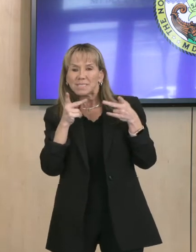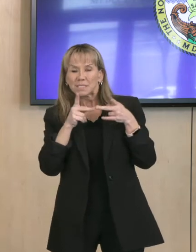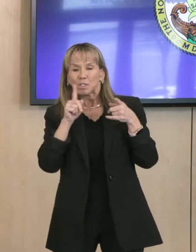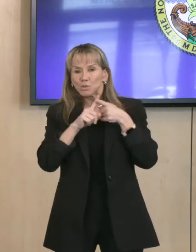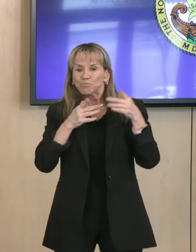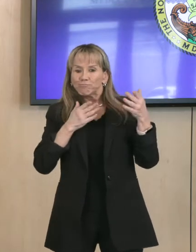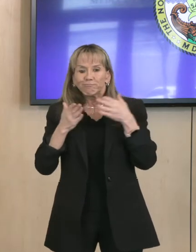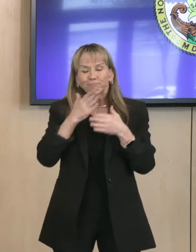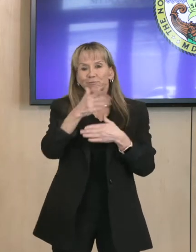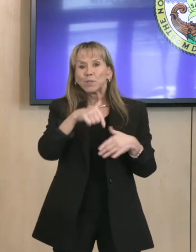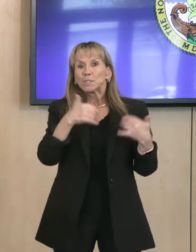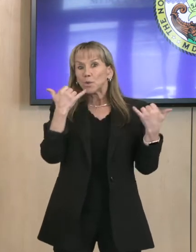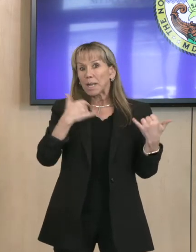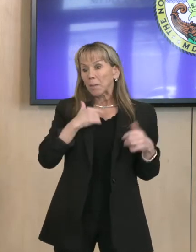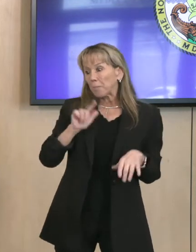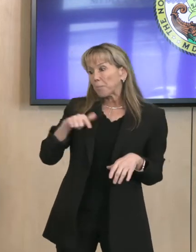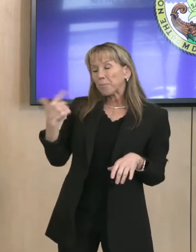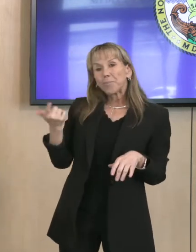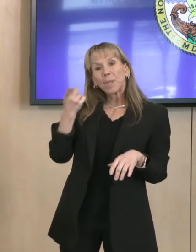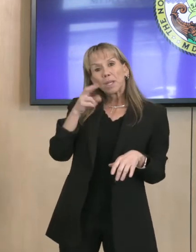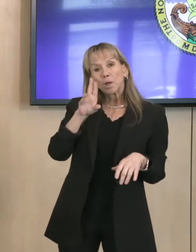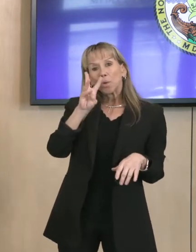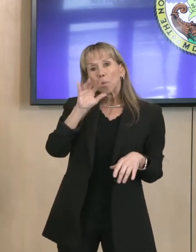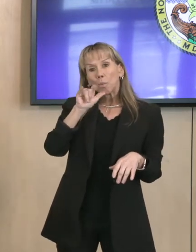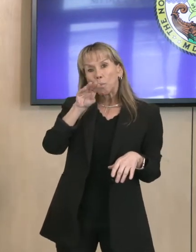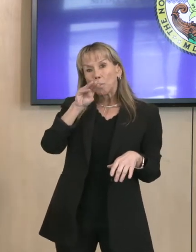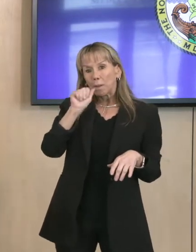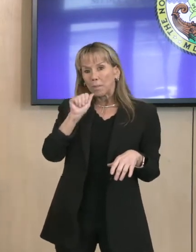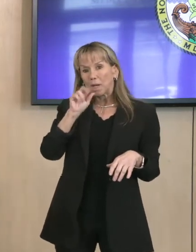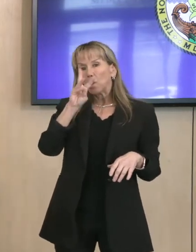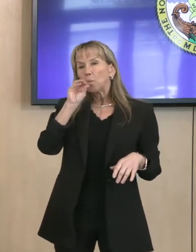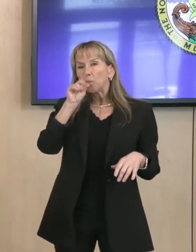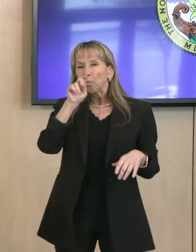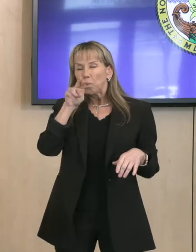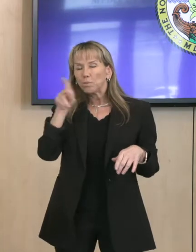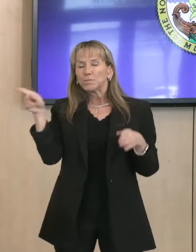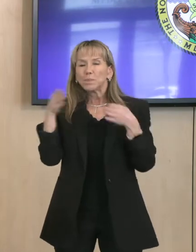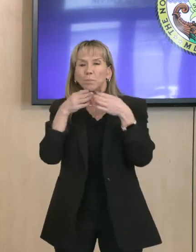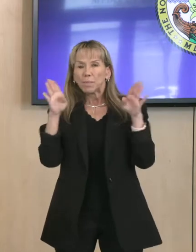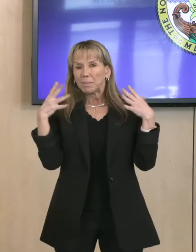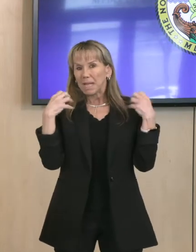turn it over to Dr. Wilmer Wooten, our public health officer. Thank you.